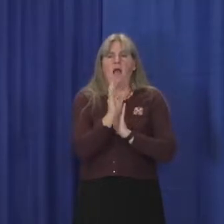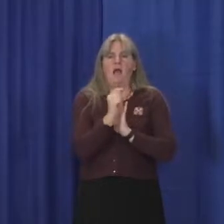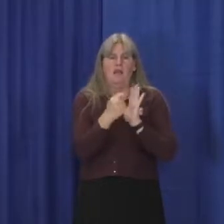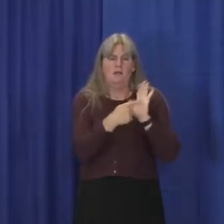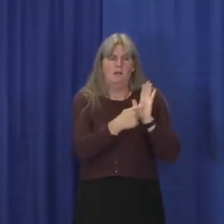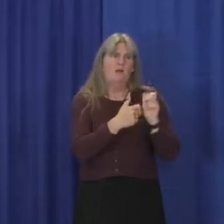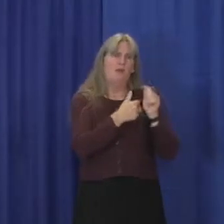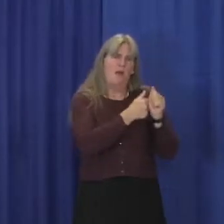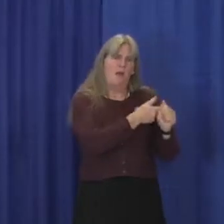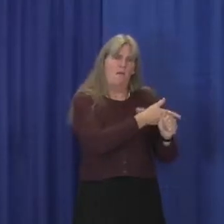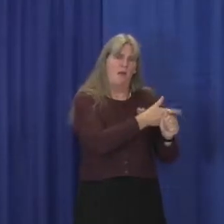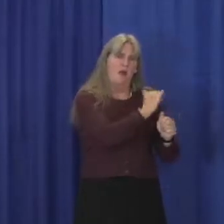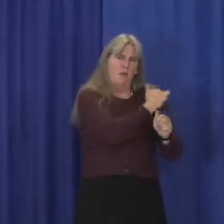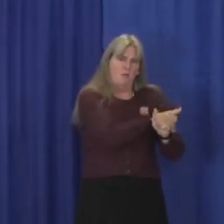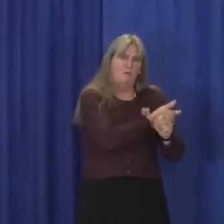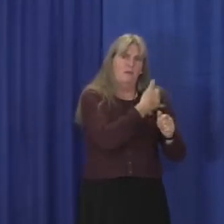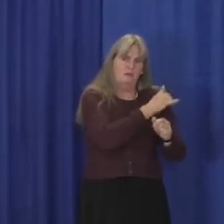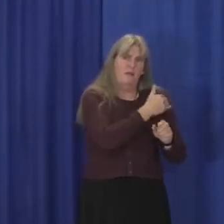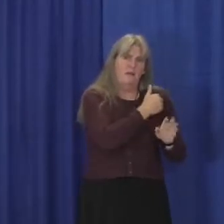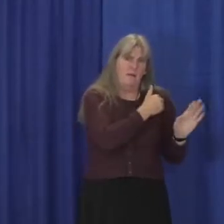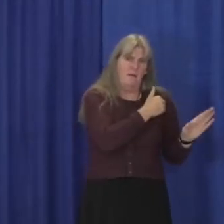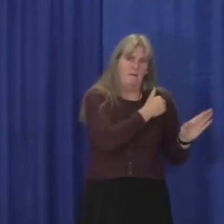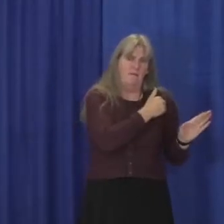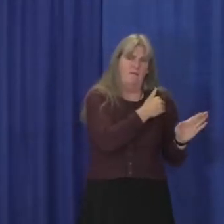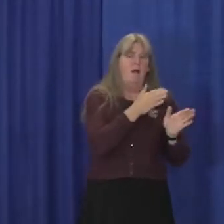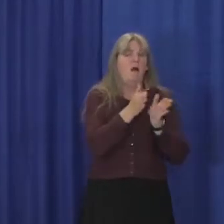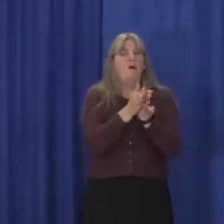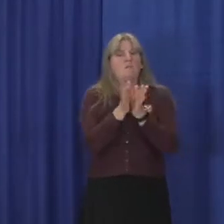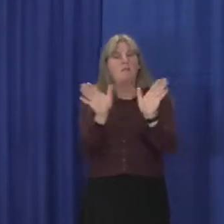Though the public health risk remains,